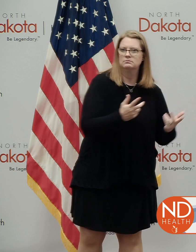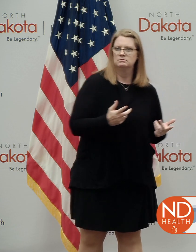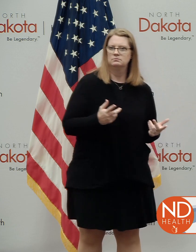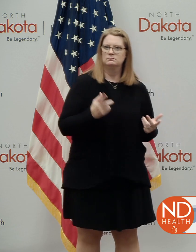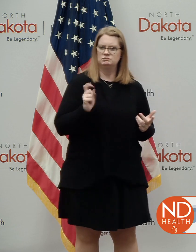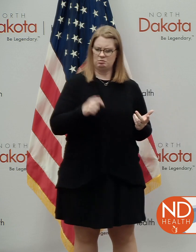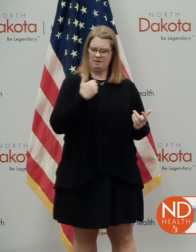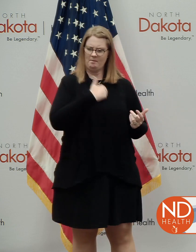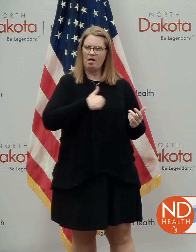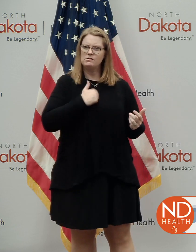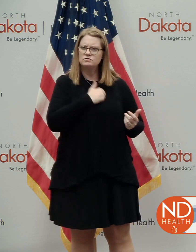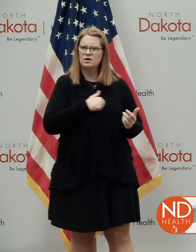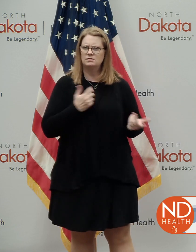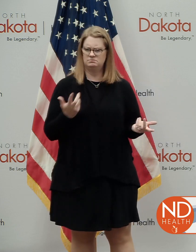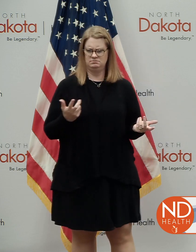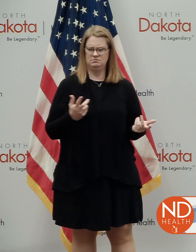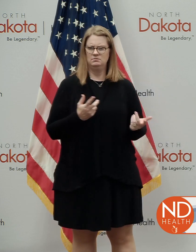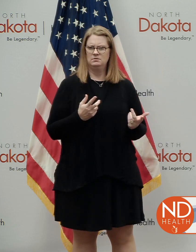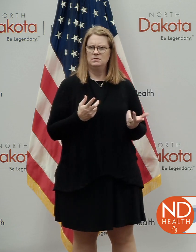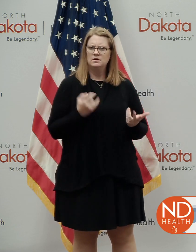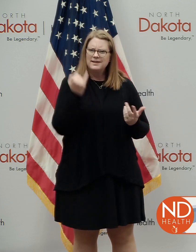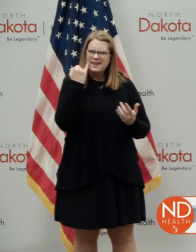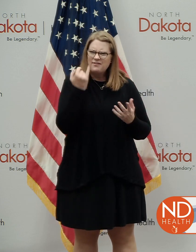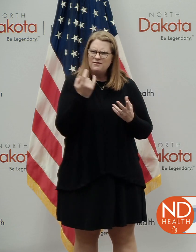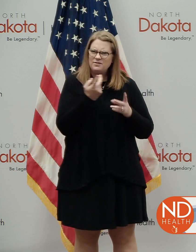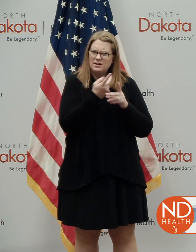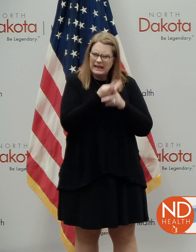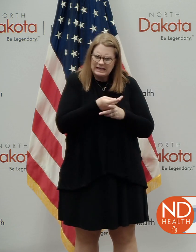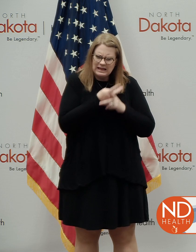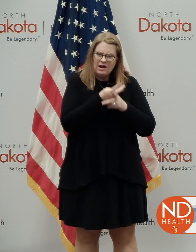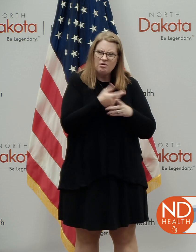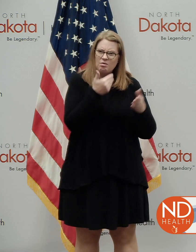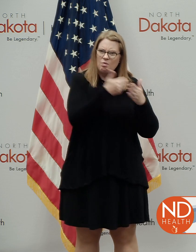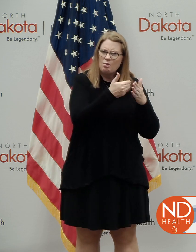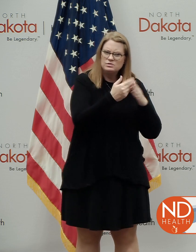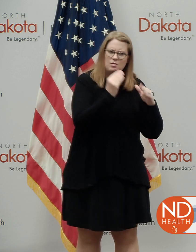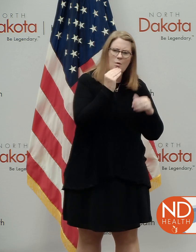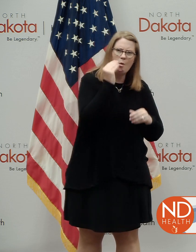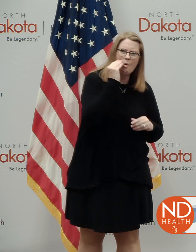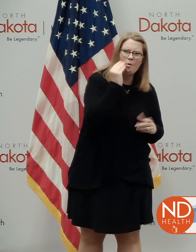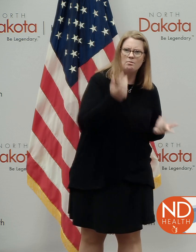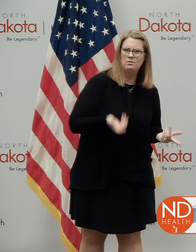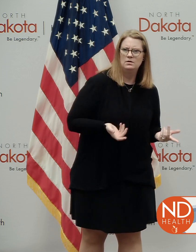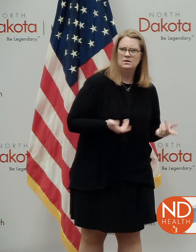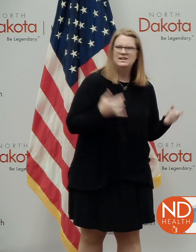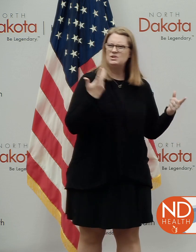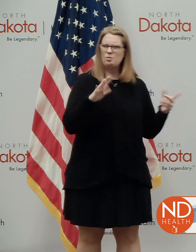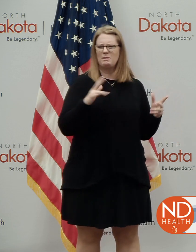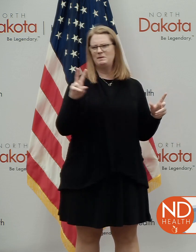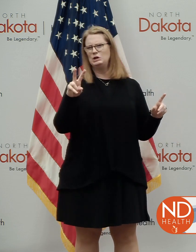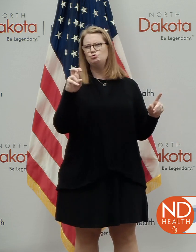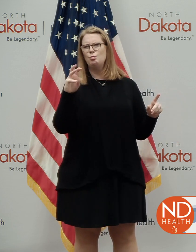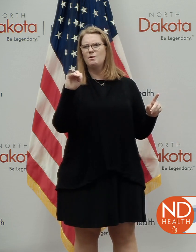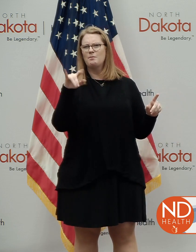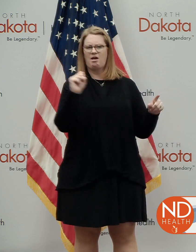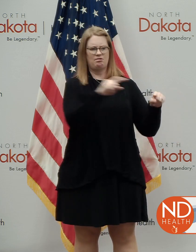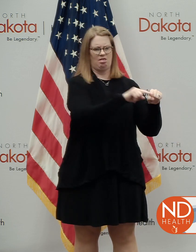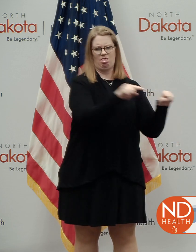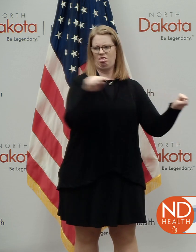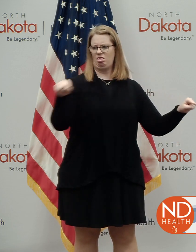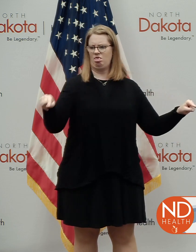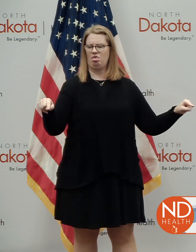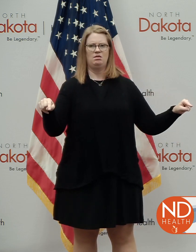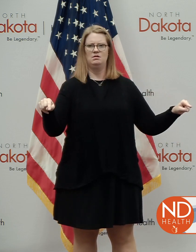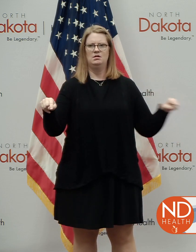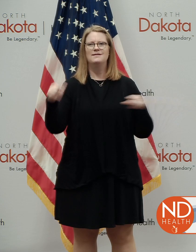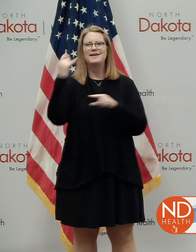that. If you can get care close to home, shouldn't that be our goal? Why should you have to be 200 miles from home to get health care?